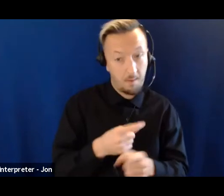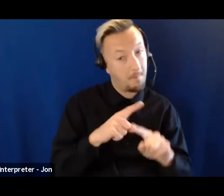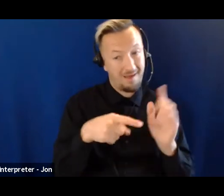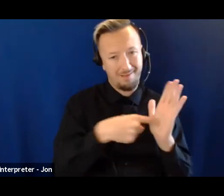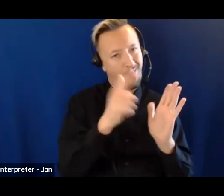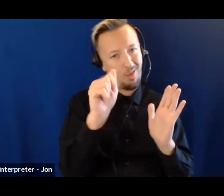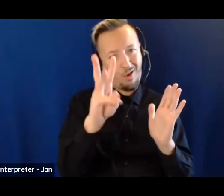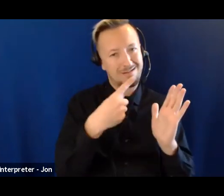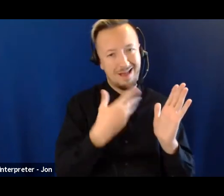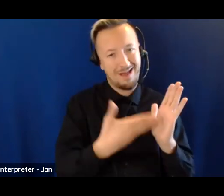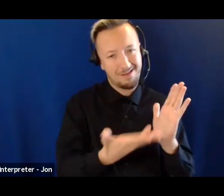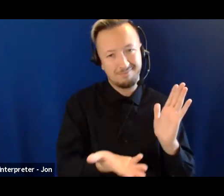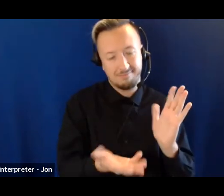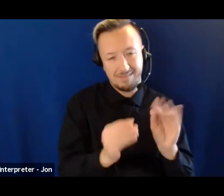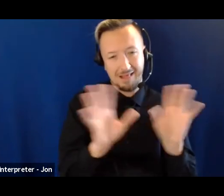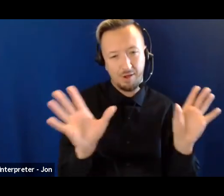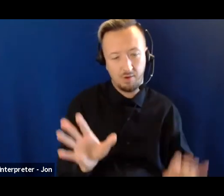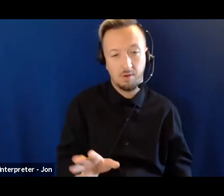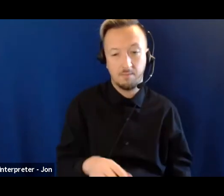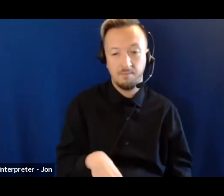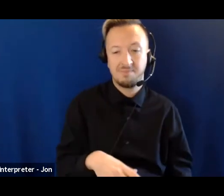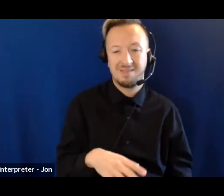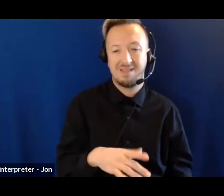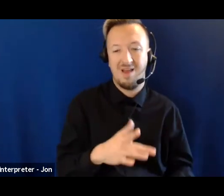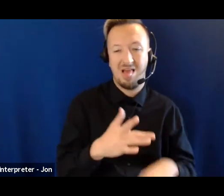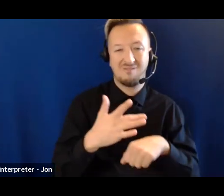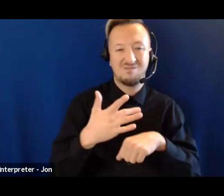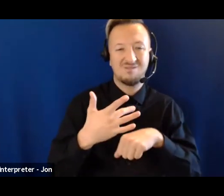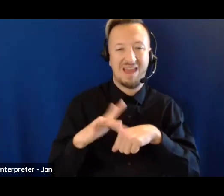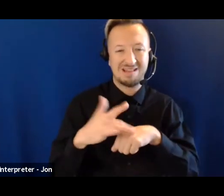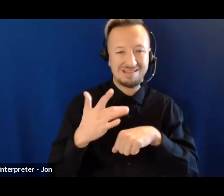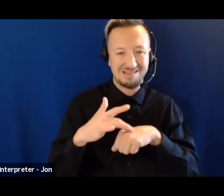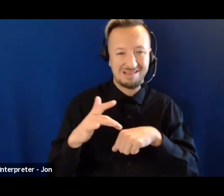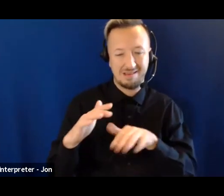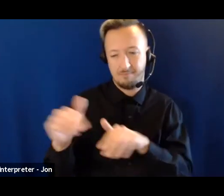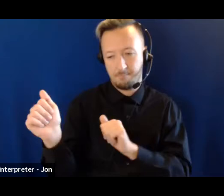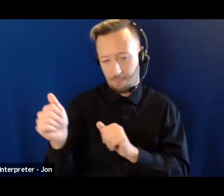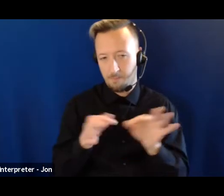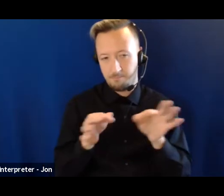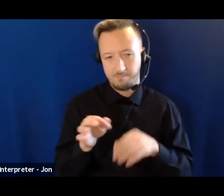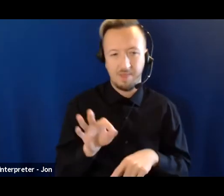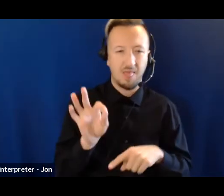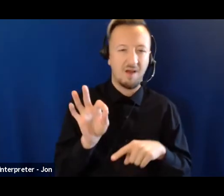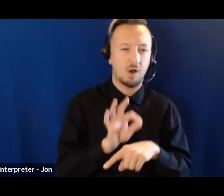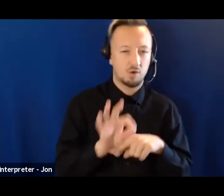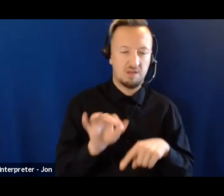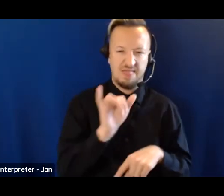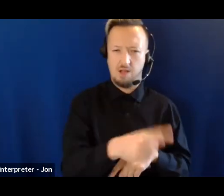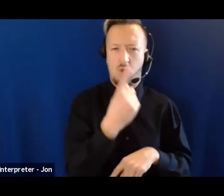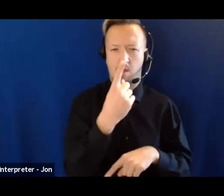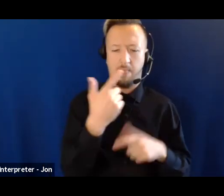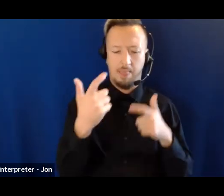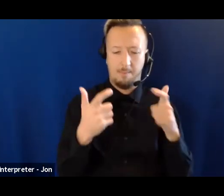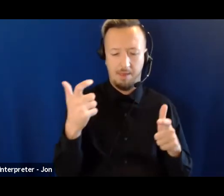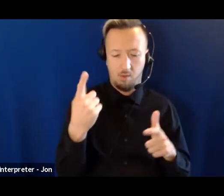out. Let's see, vacancies in general, talks about all that. The functions, this is the biggest part. This tells